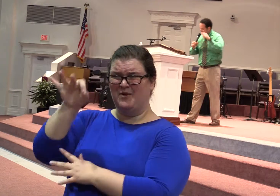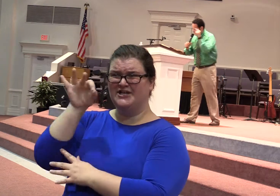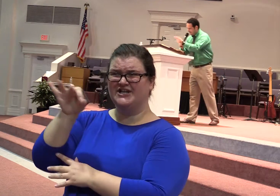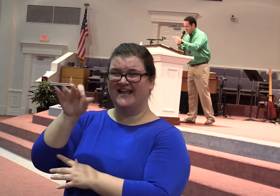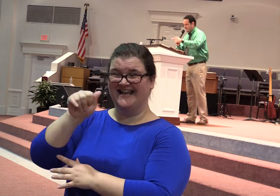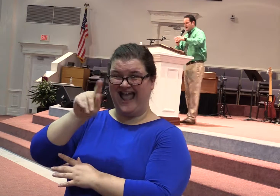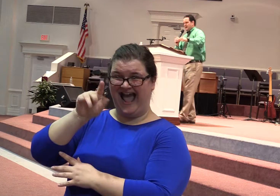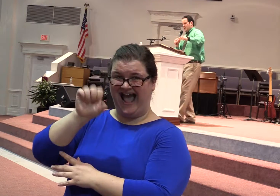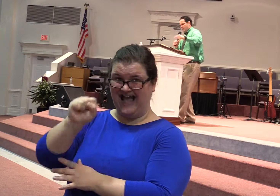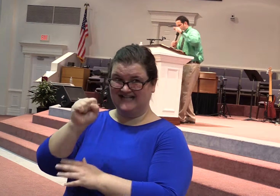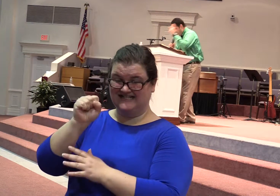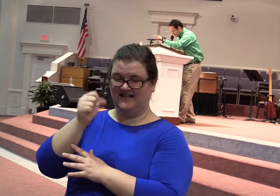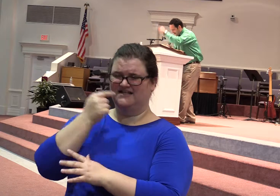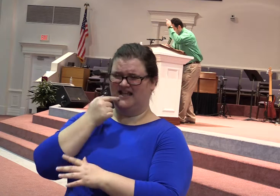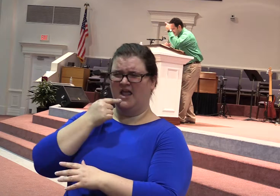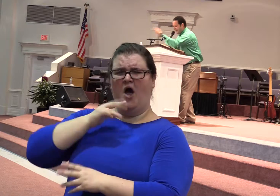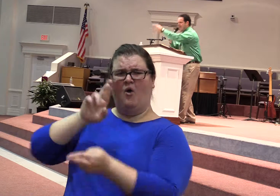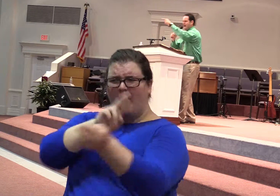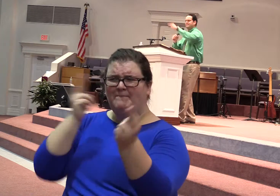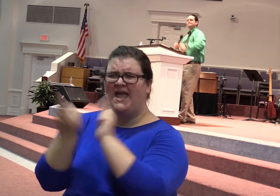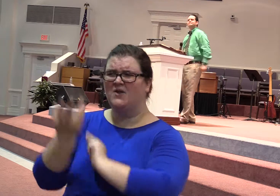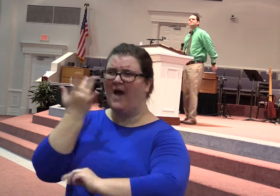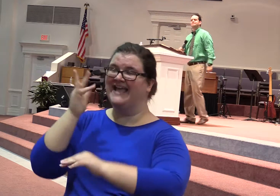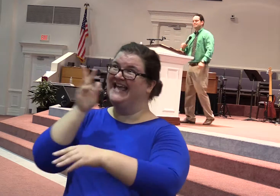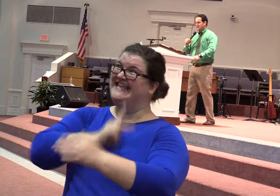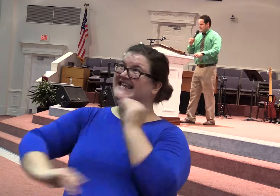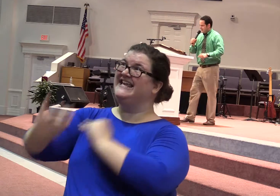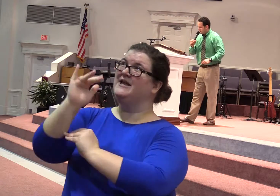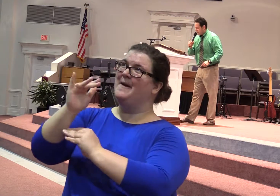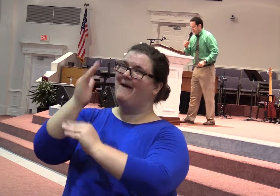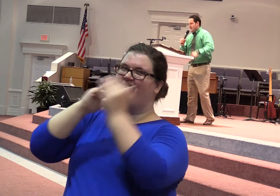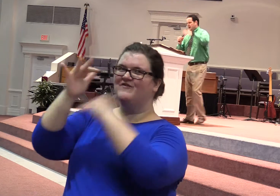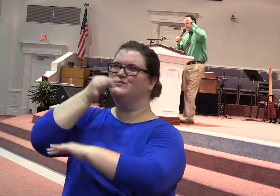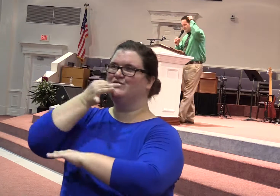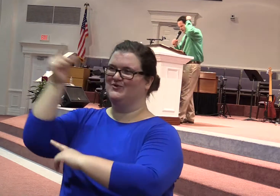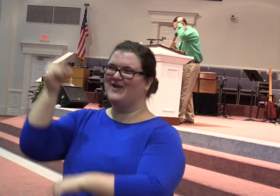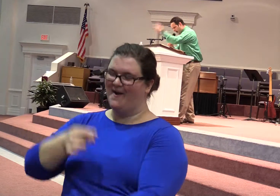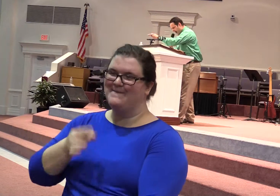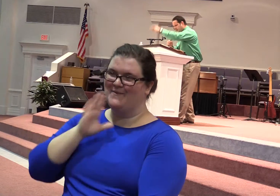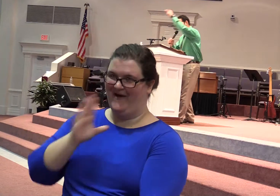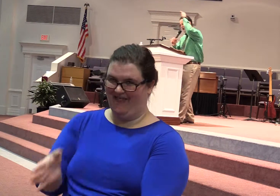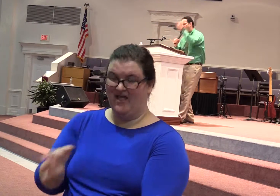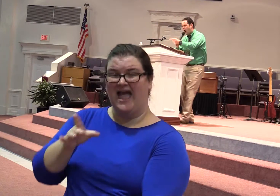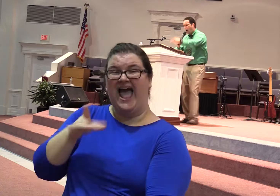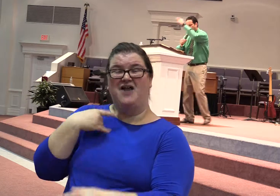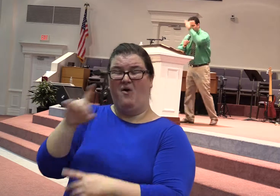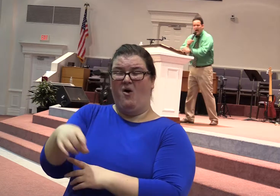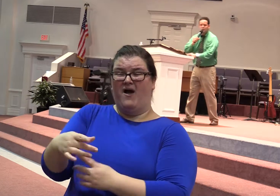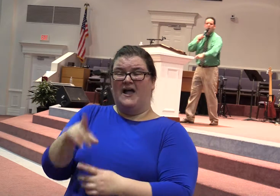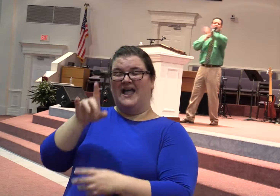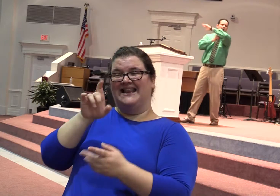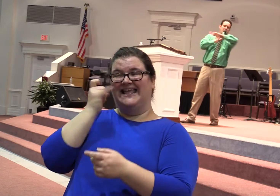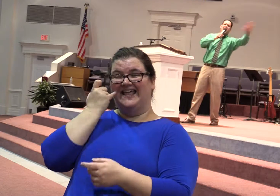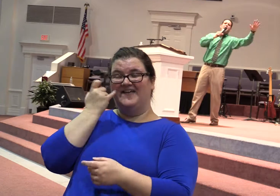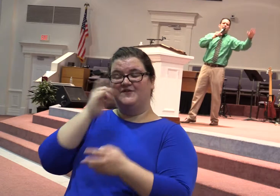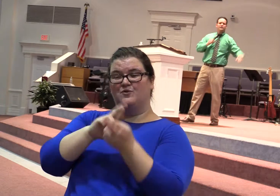For the kingdom of heaven is at hand. Right. He said, except you repent, you shall all